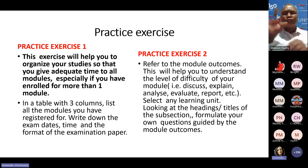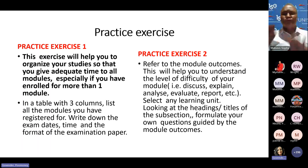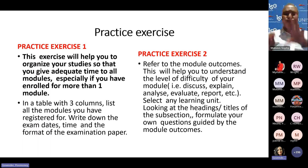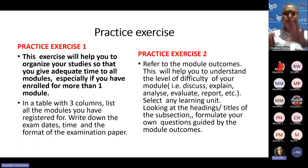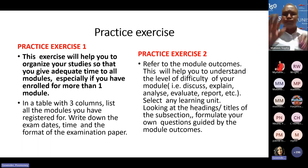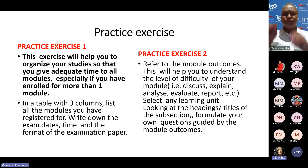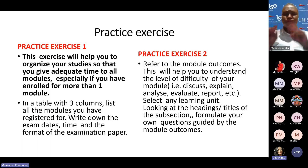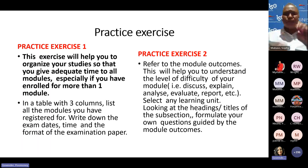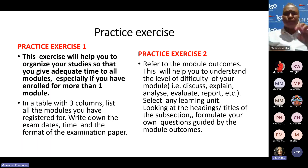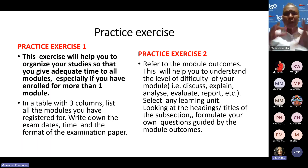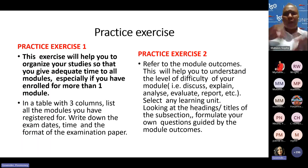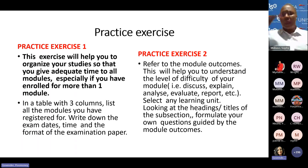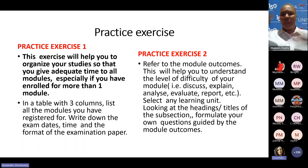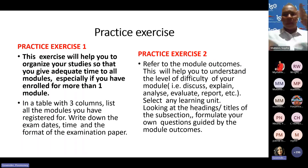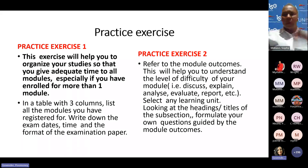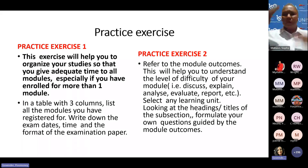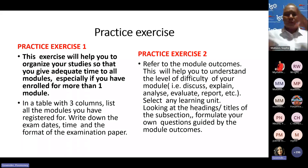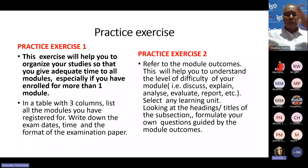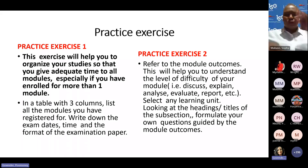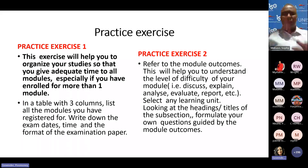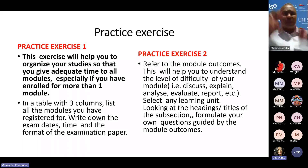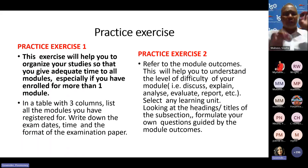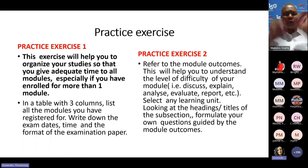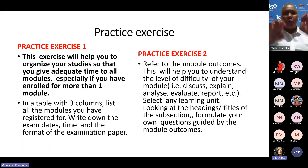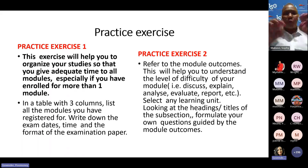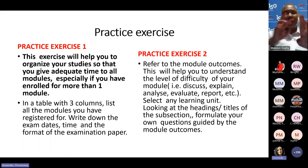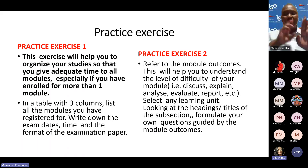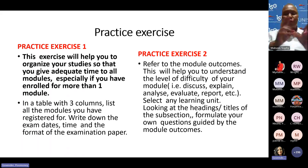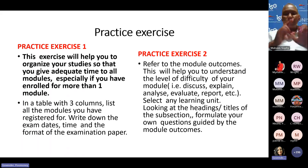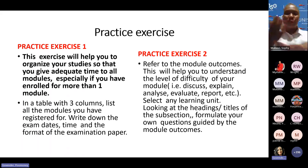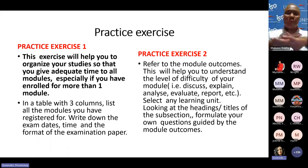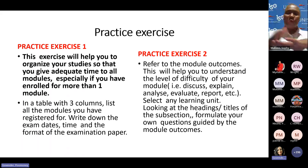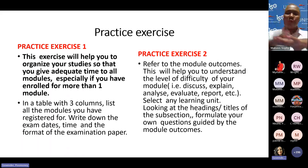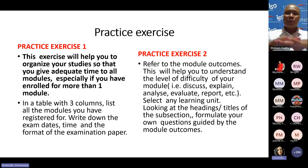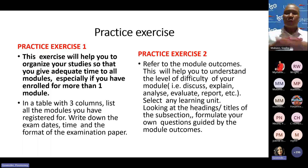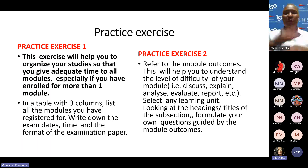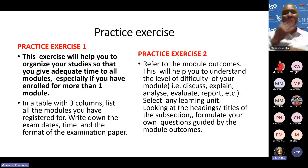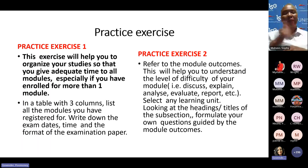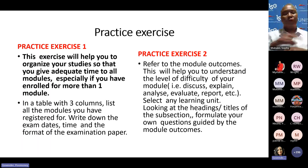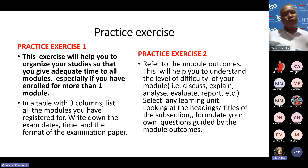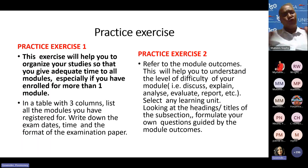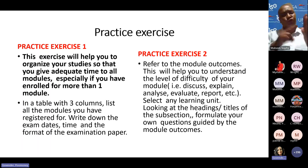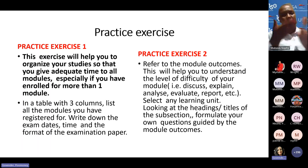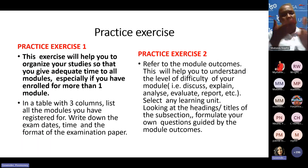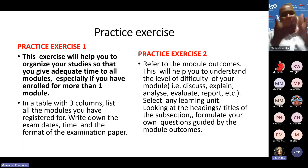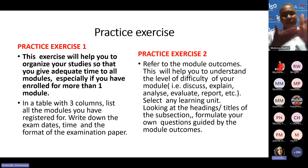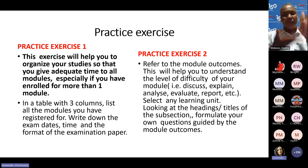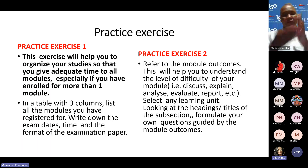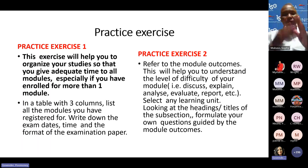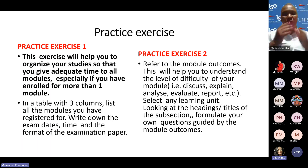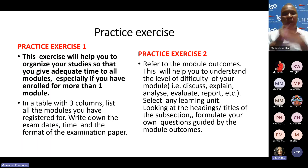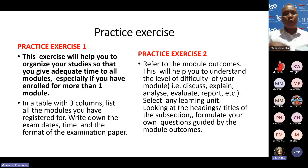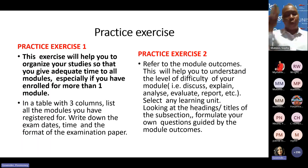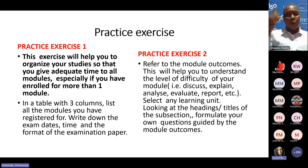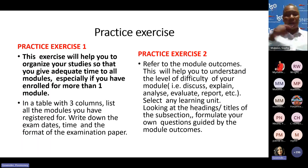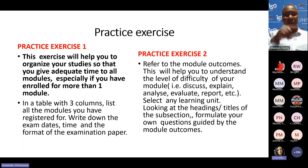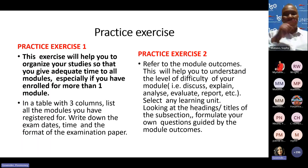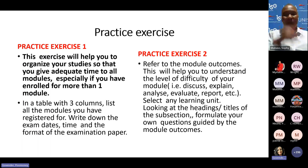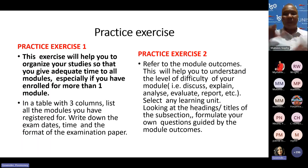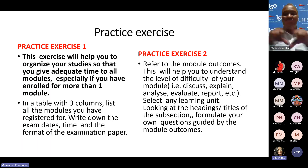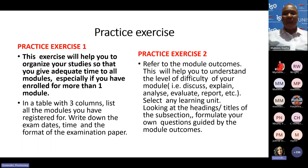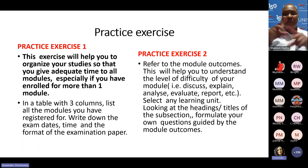analyze, evaluate, report, and so forth. So please make sure that you look at these here and you are familiar with the level